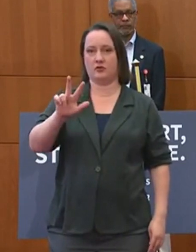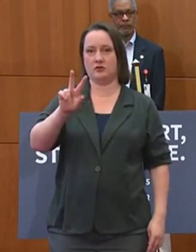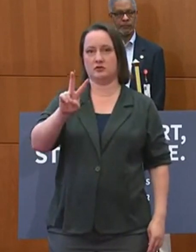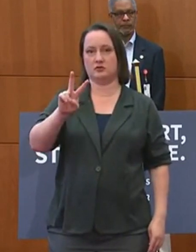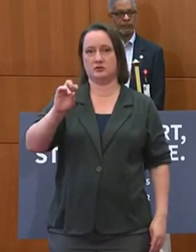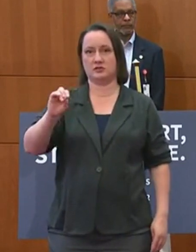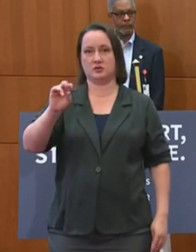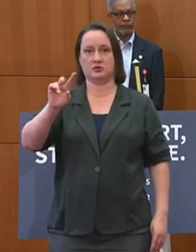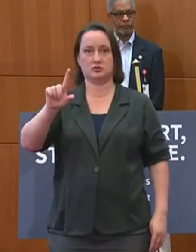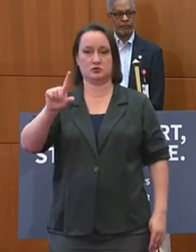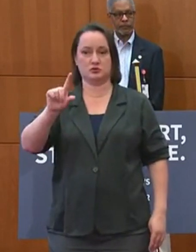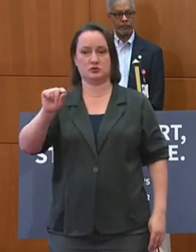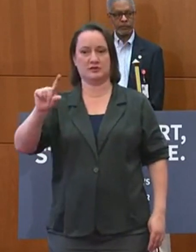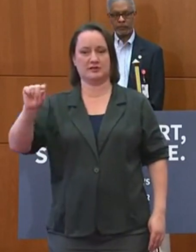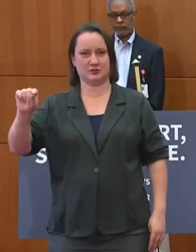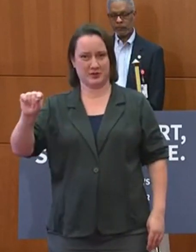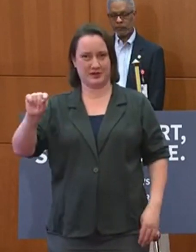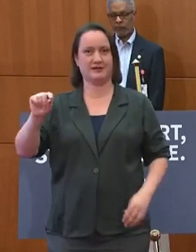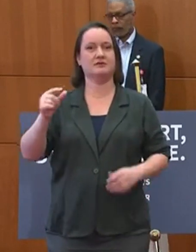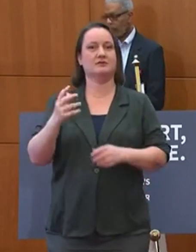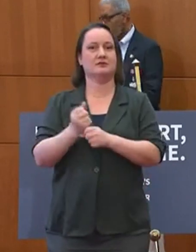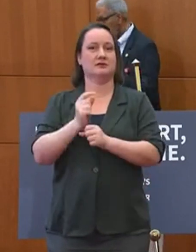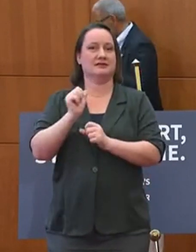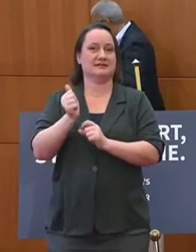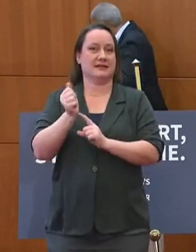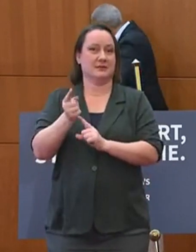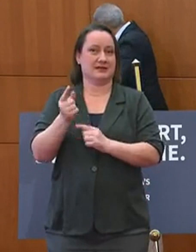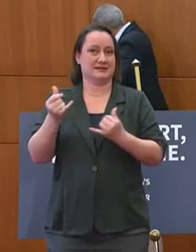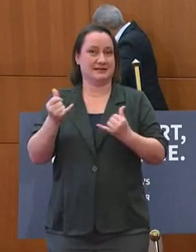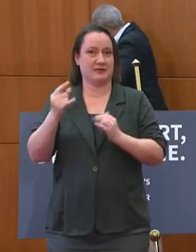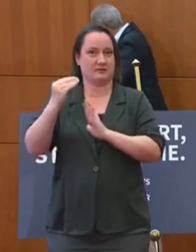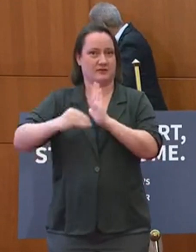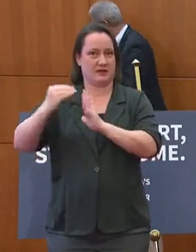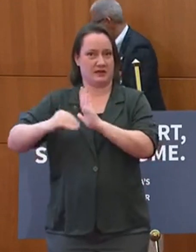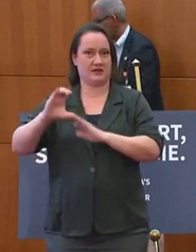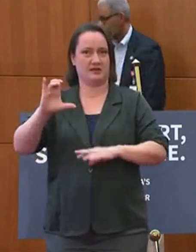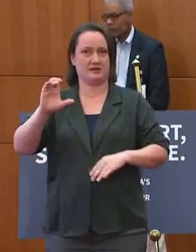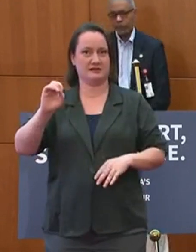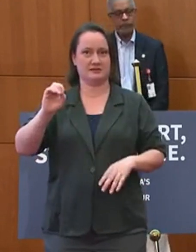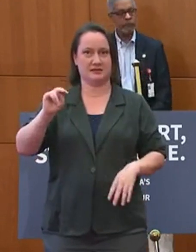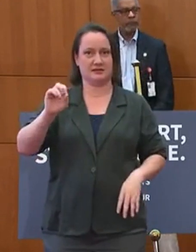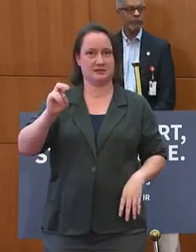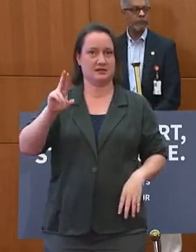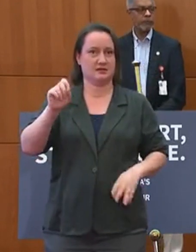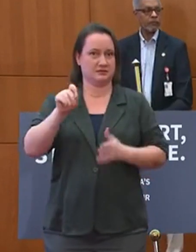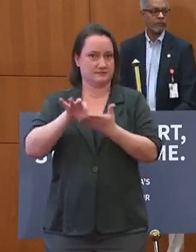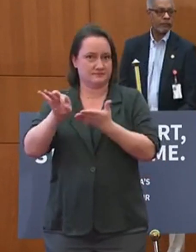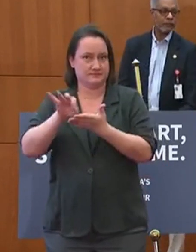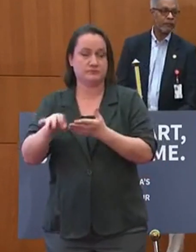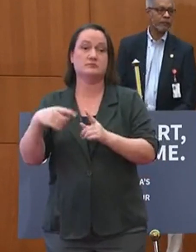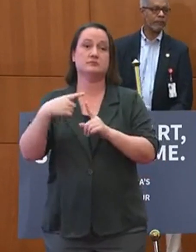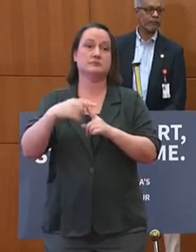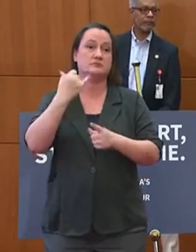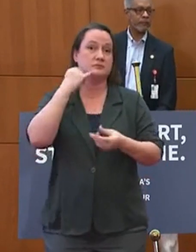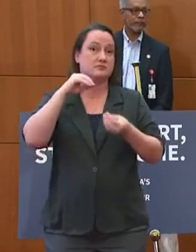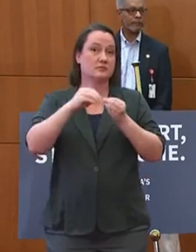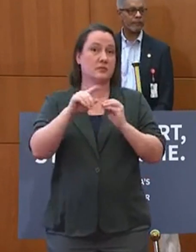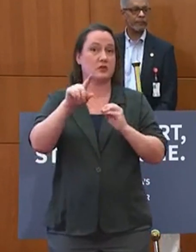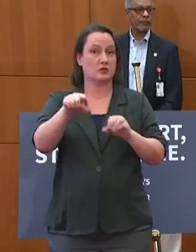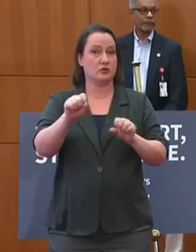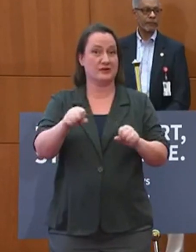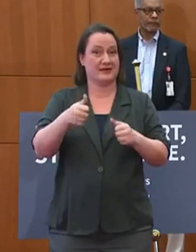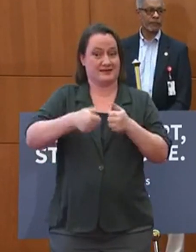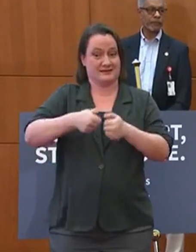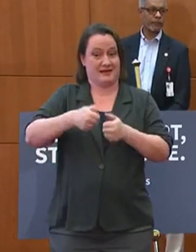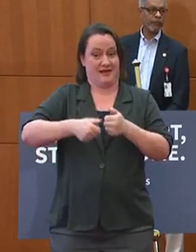844-320-2020 and take 10 minutes today to fill out your census. Also, important, the phone number that you can also